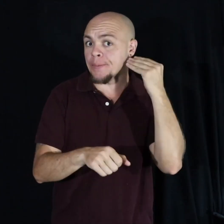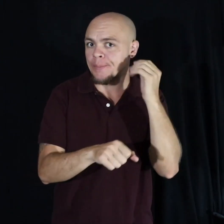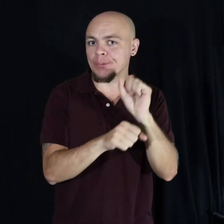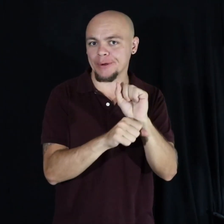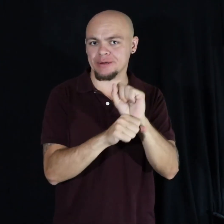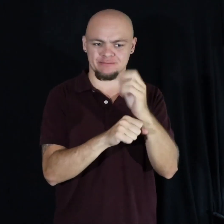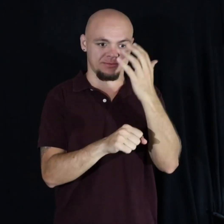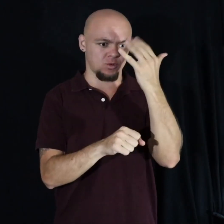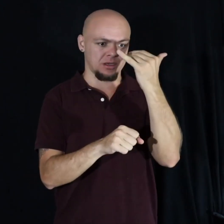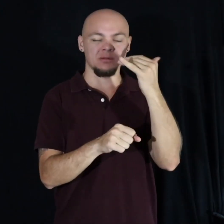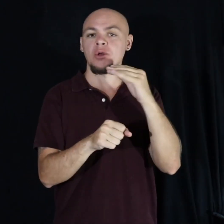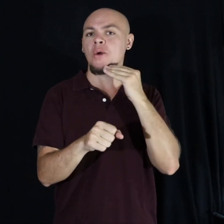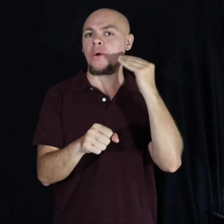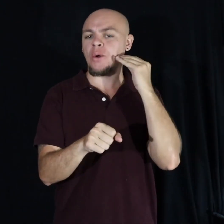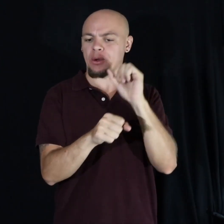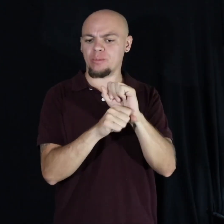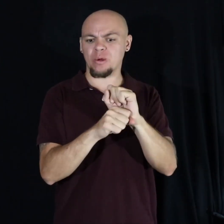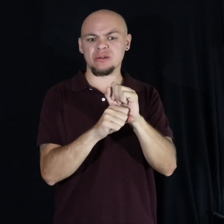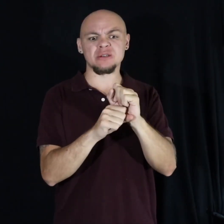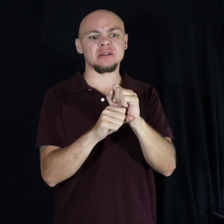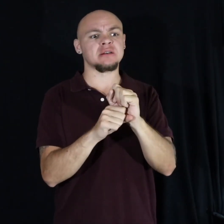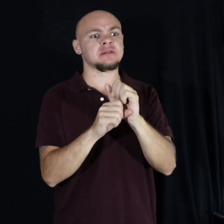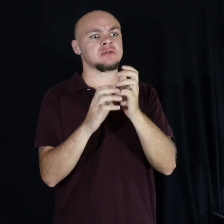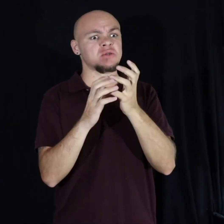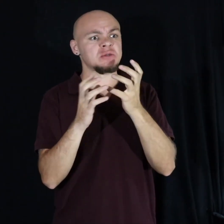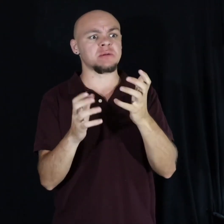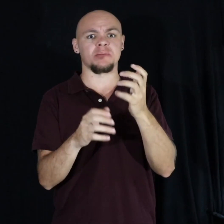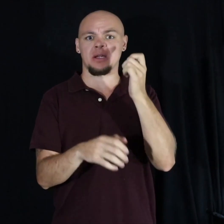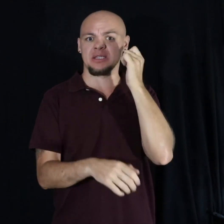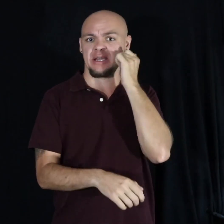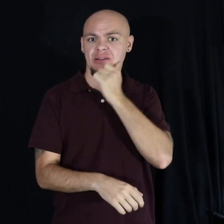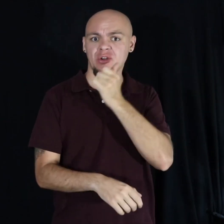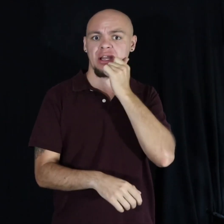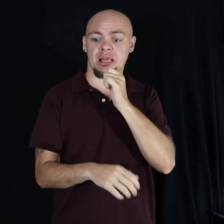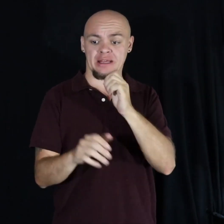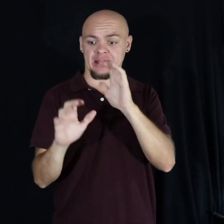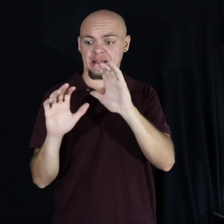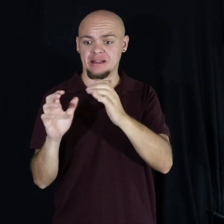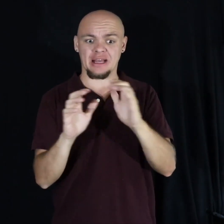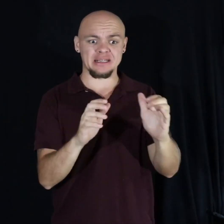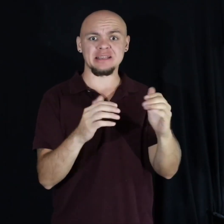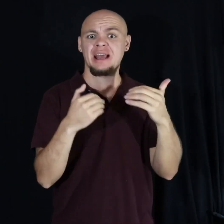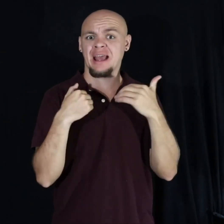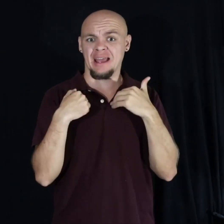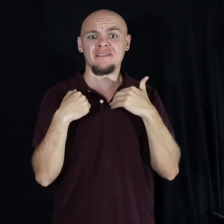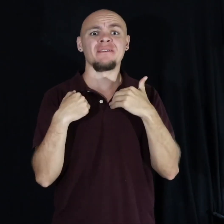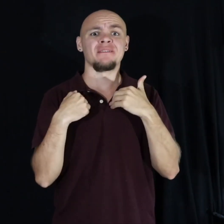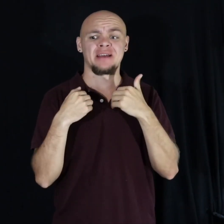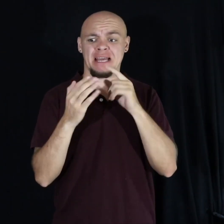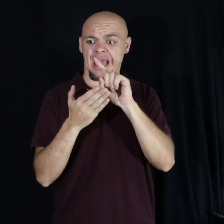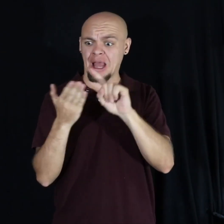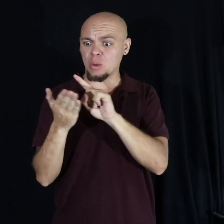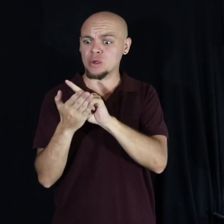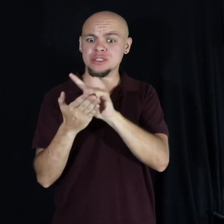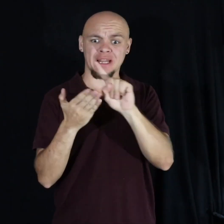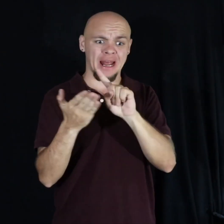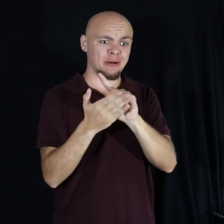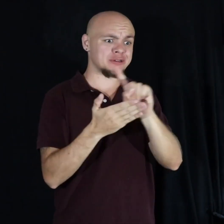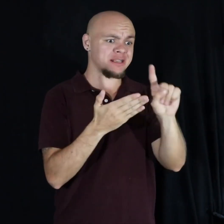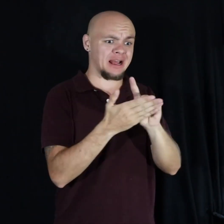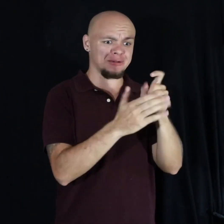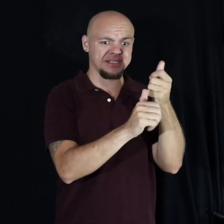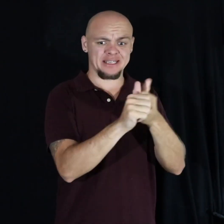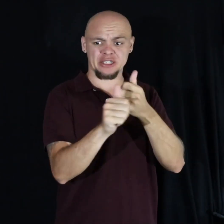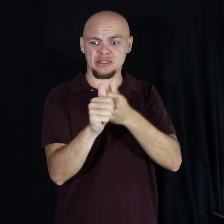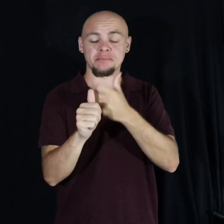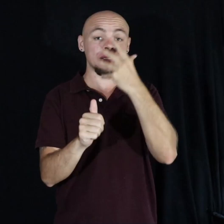because I have so much homework to do every day, and every class has hours of homework. I'm also stressed about not getting